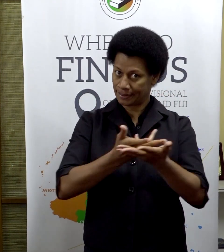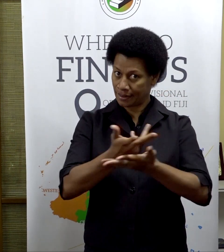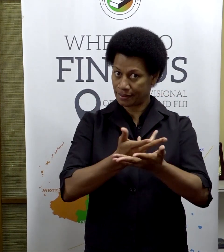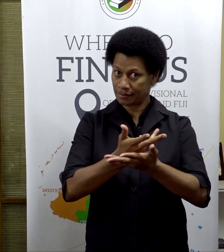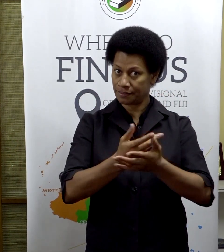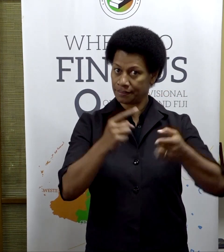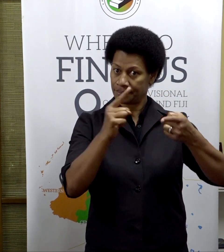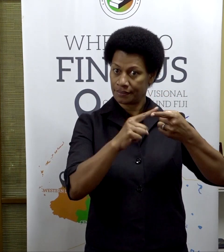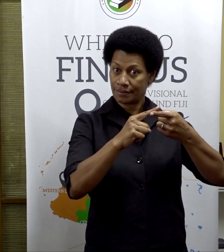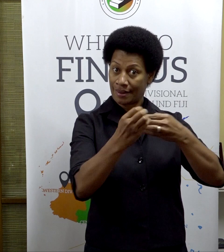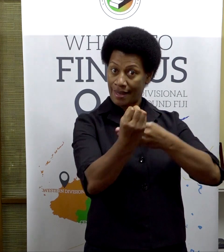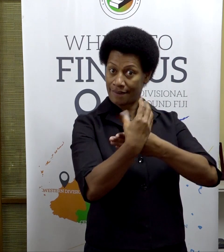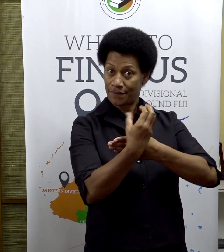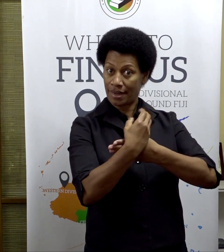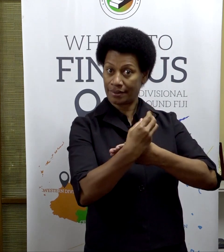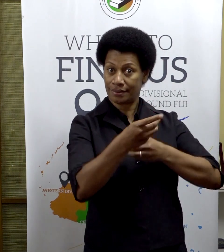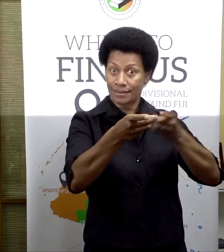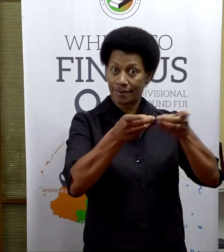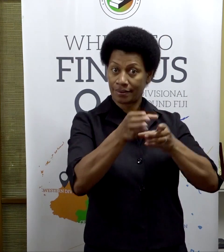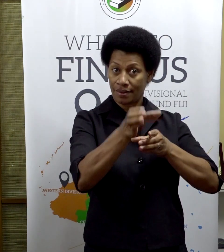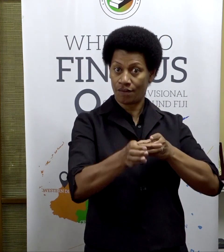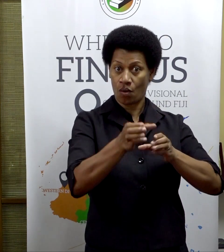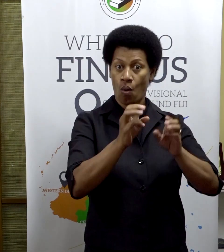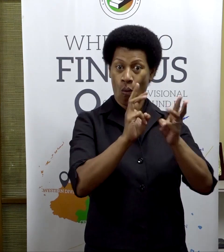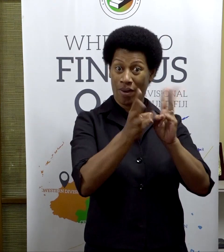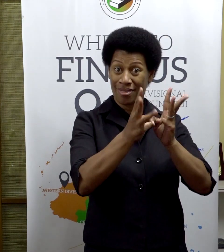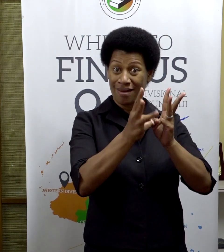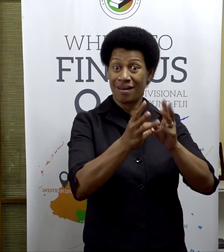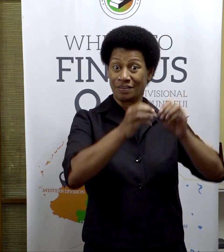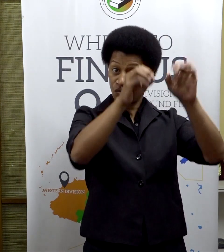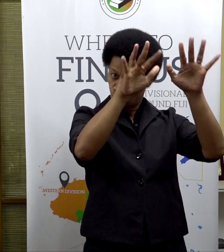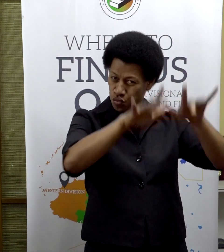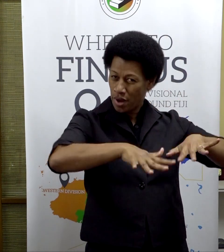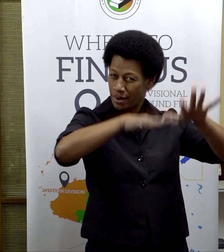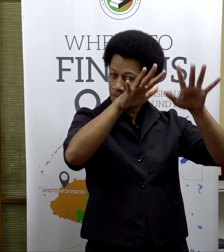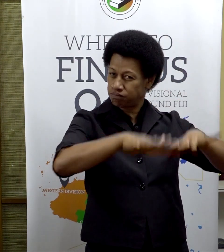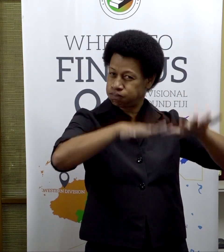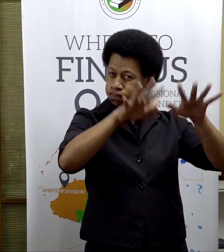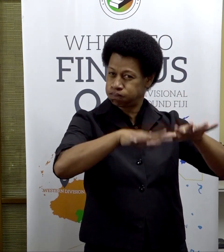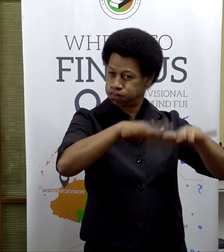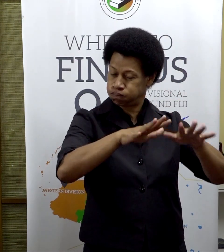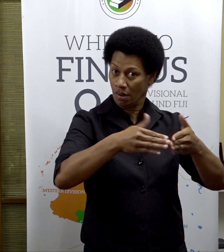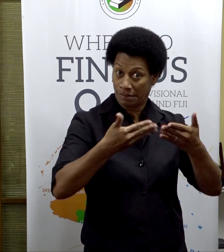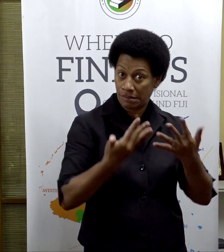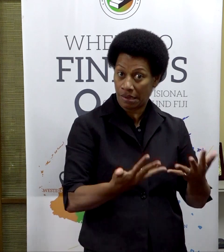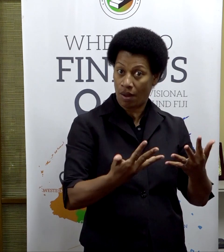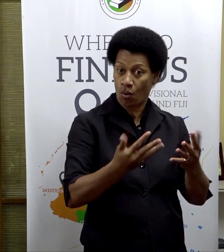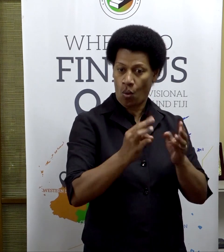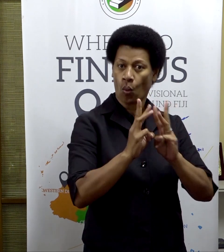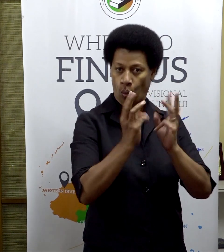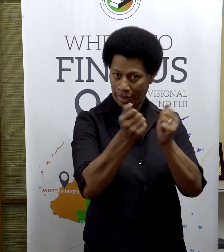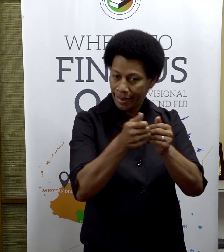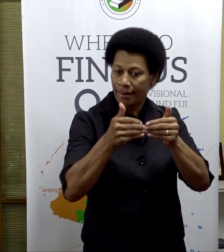As advised by the Director Meteorological Service, rain expected to continue from now into the